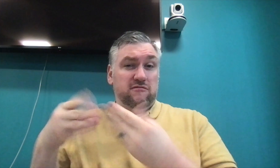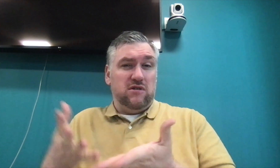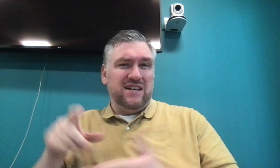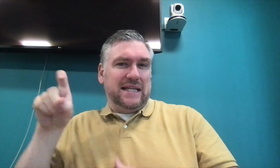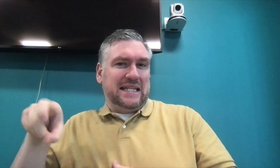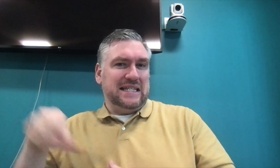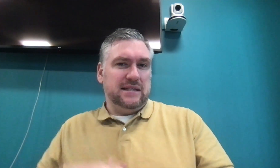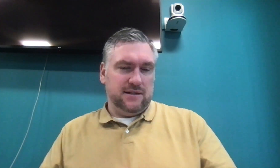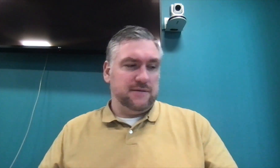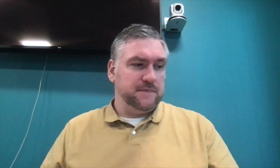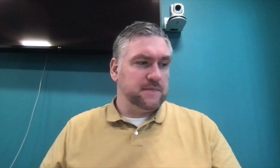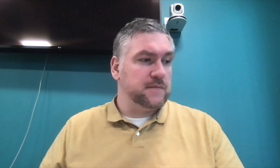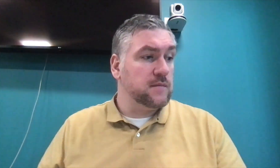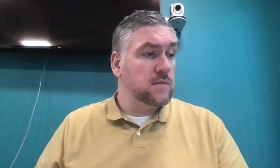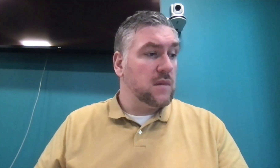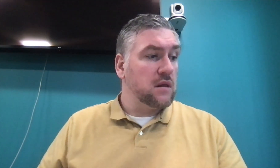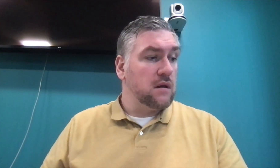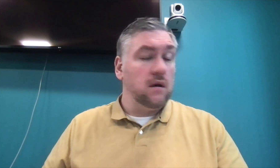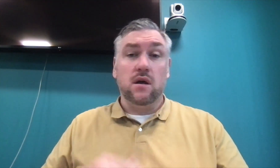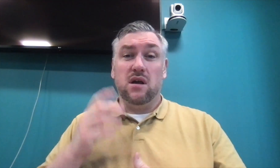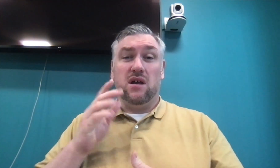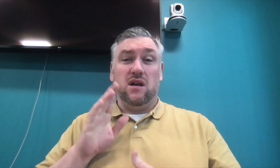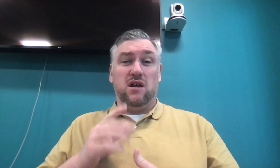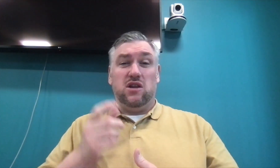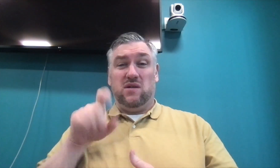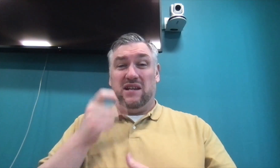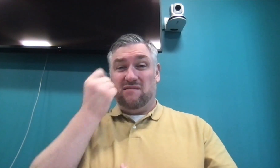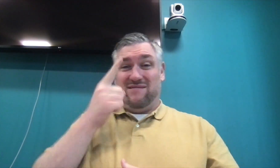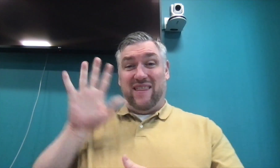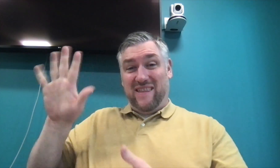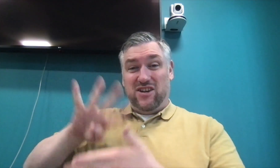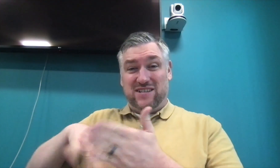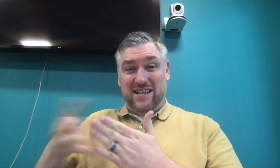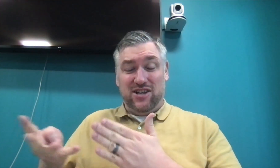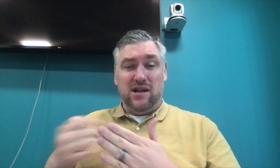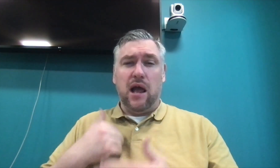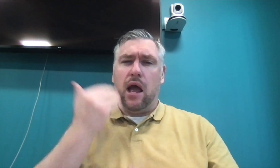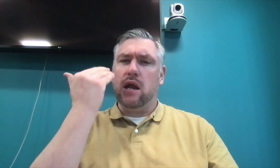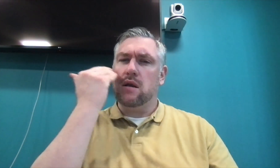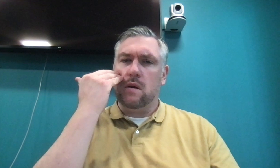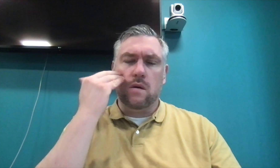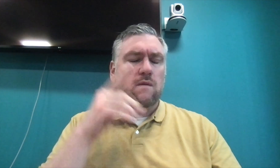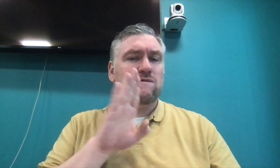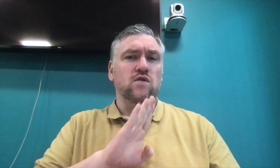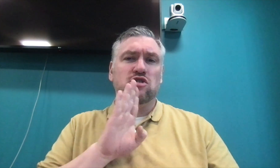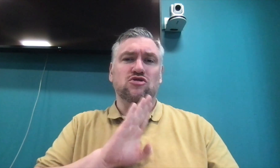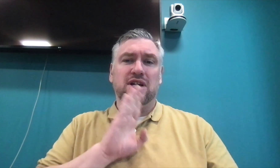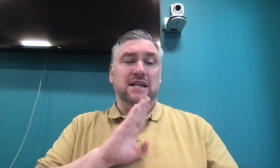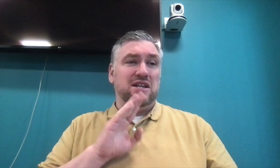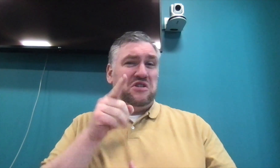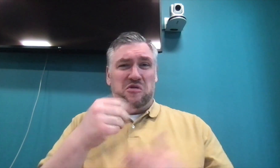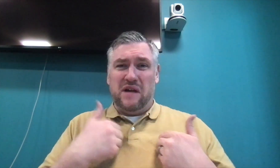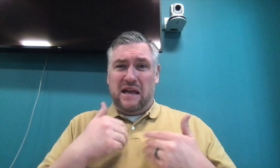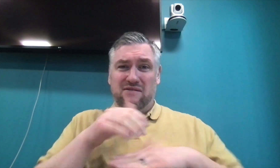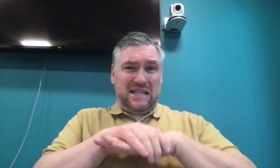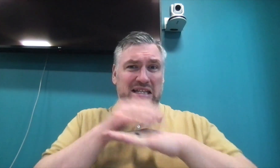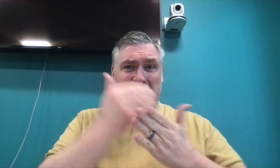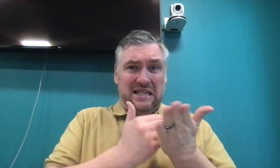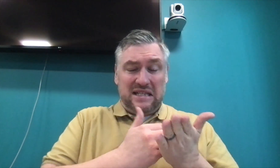visualize what the related service provider needs. You need to understand their schedule. I know it's frustrating. You have